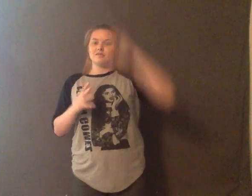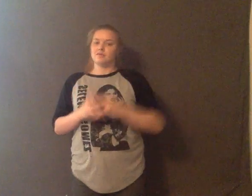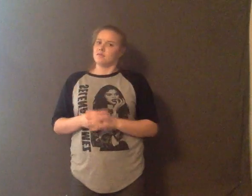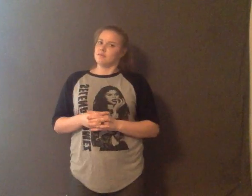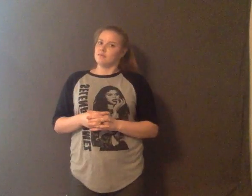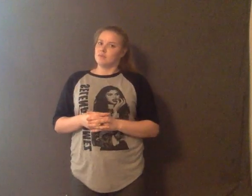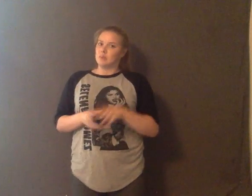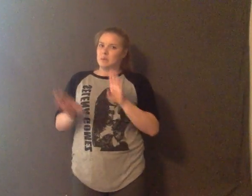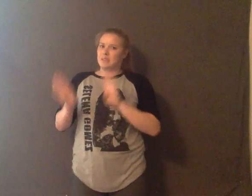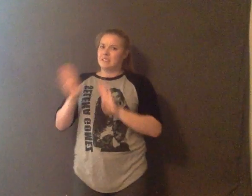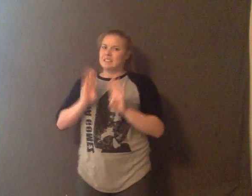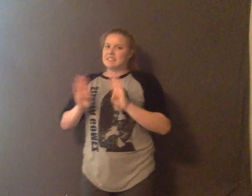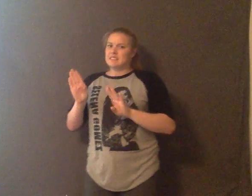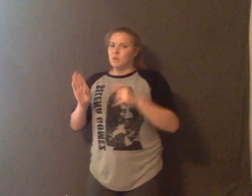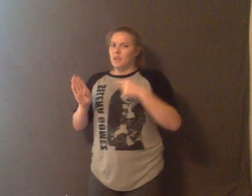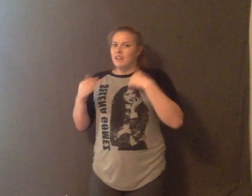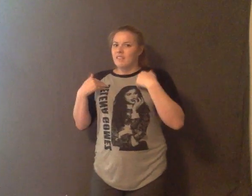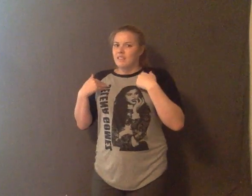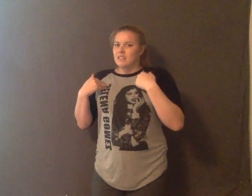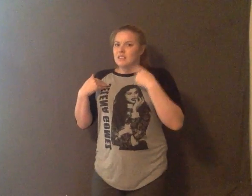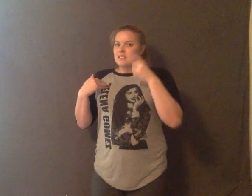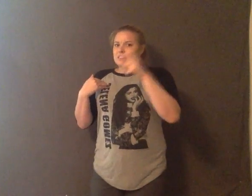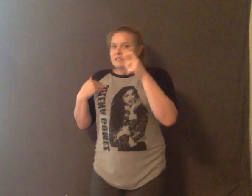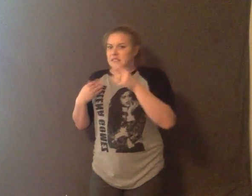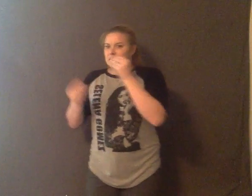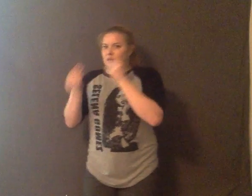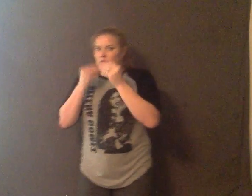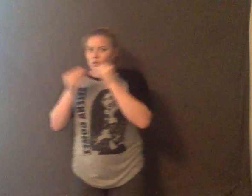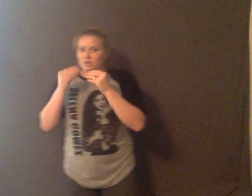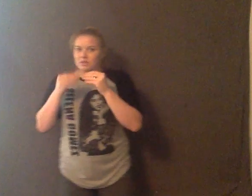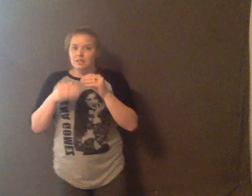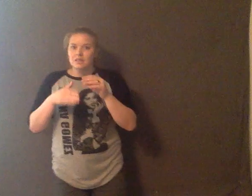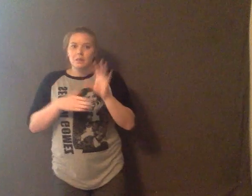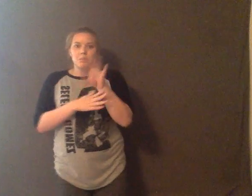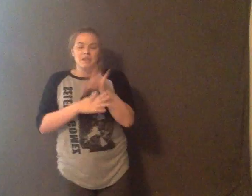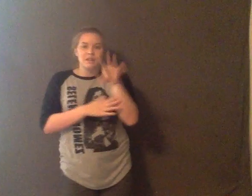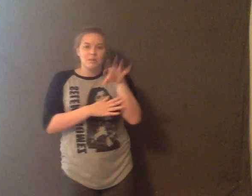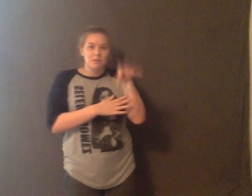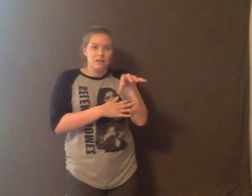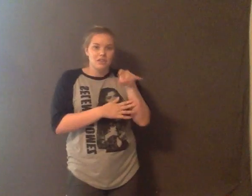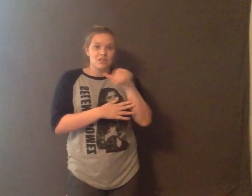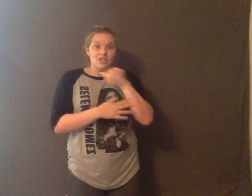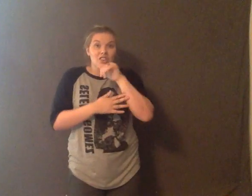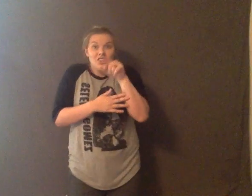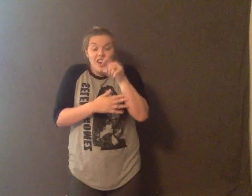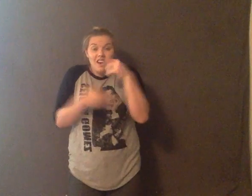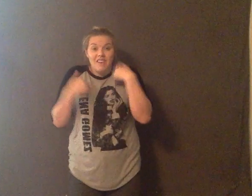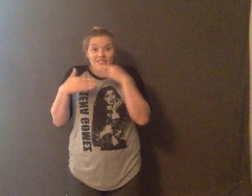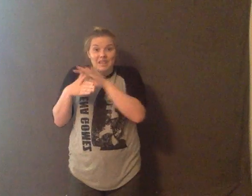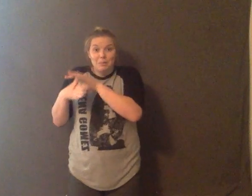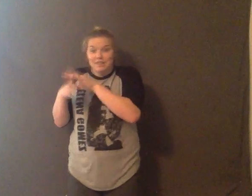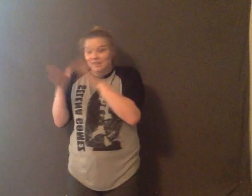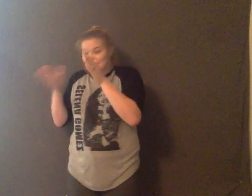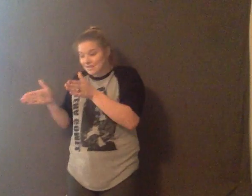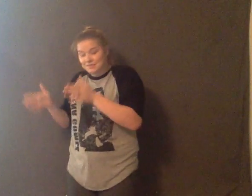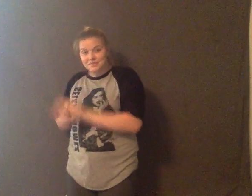in advance, will I get the nutrition that I need on a plant-based diet? The fact is, you're not getting the nutrition you need on a meat-based diet, and you're going to get